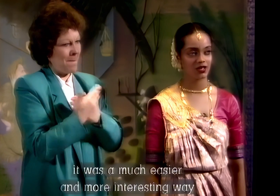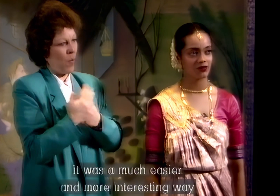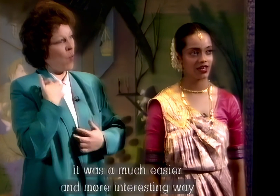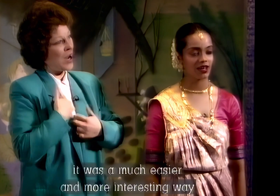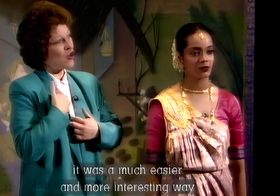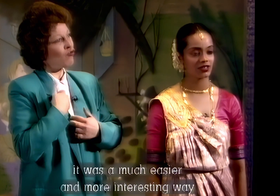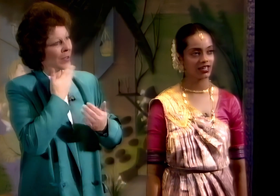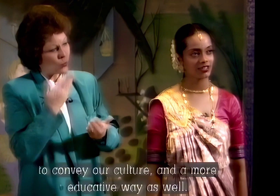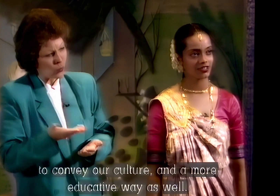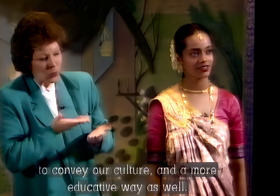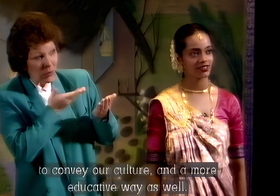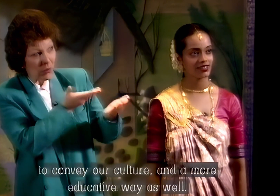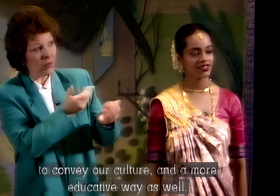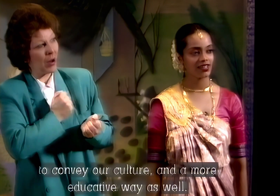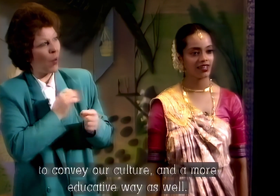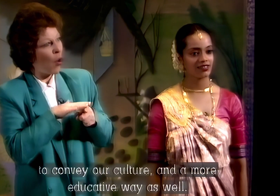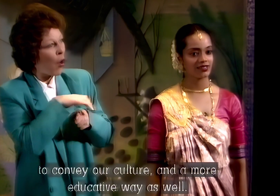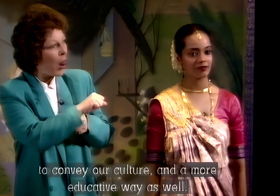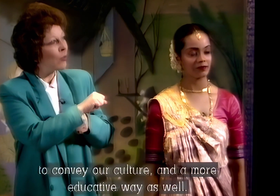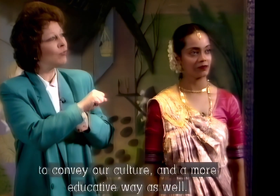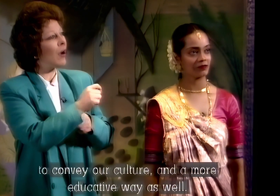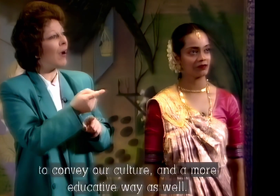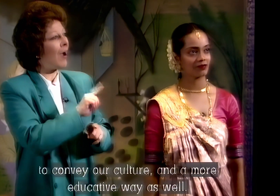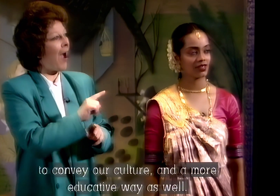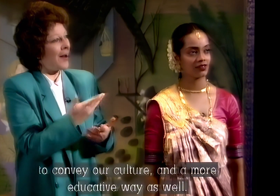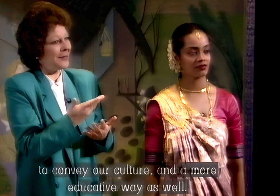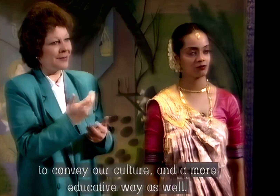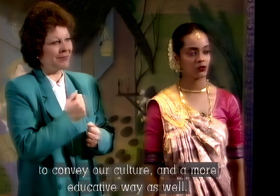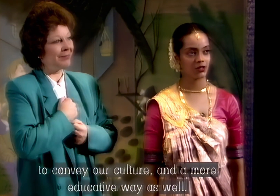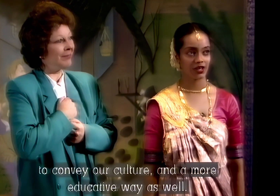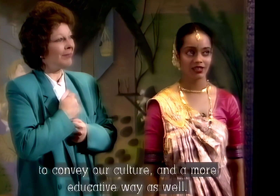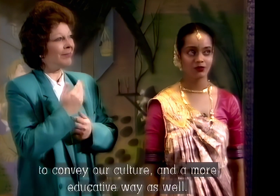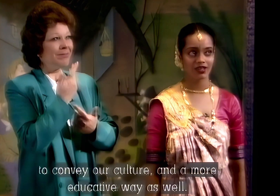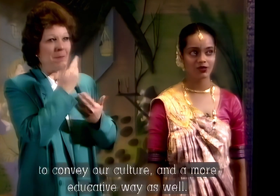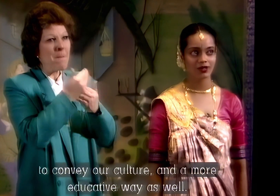convey our culture, and a more educative way as well.